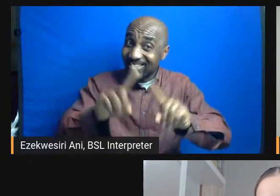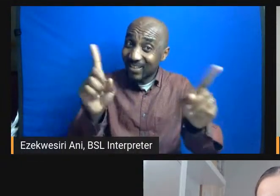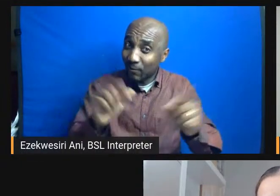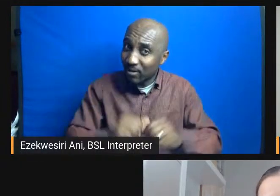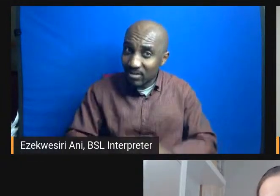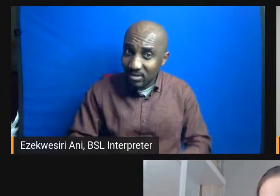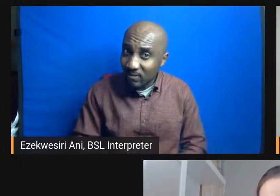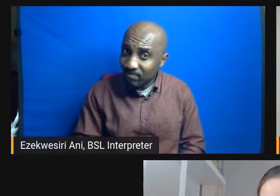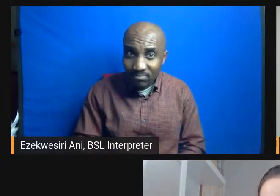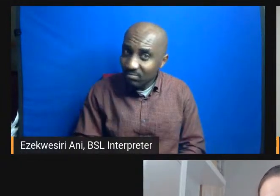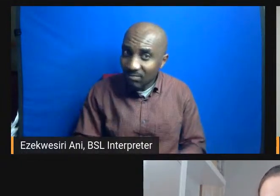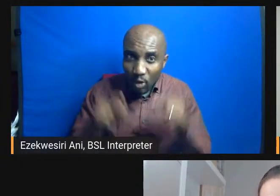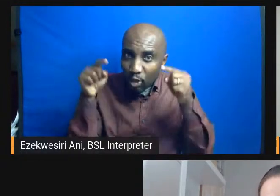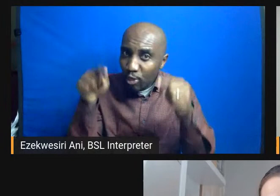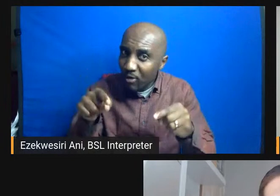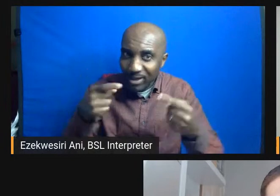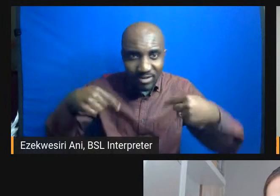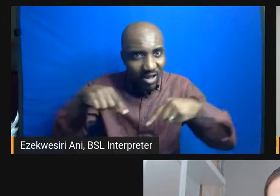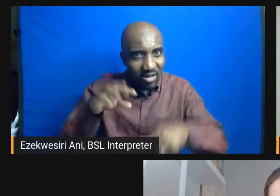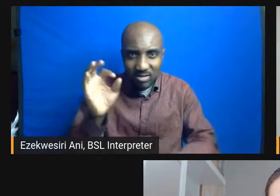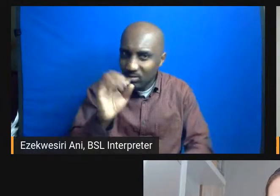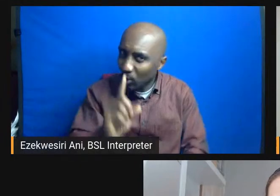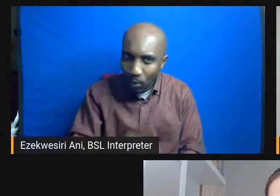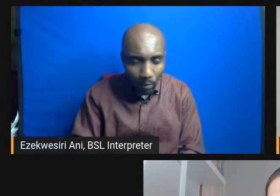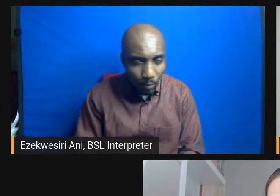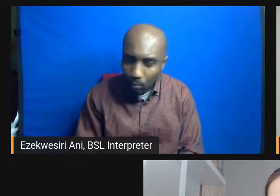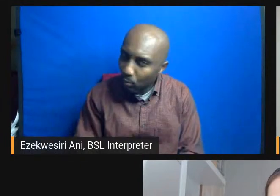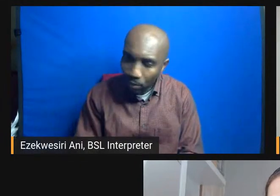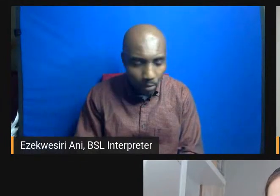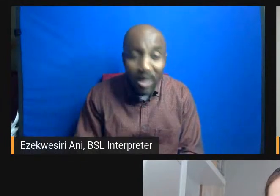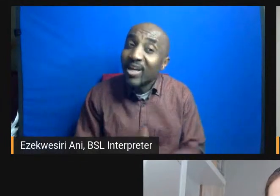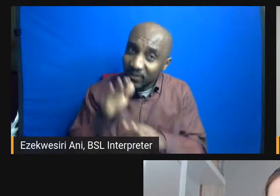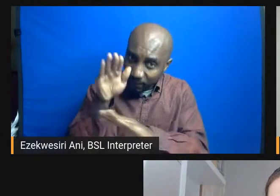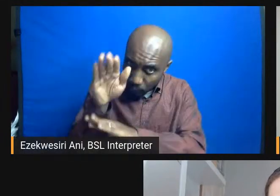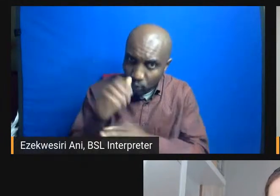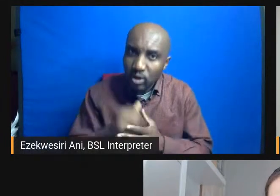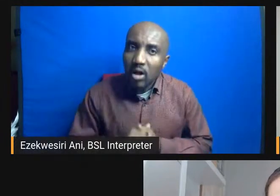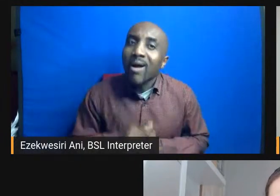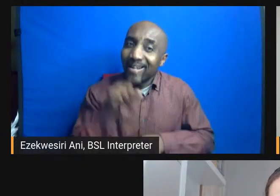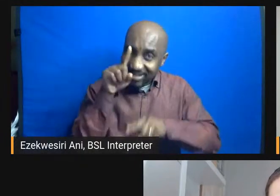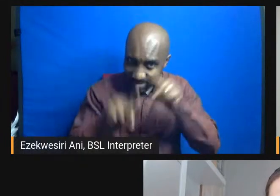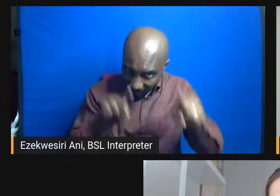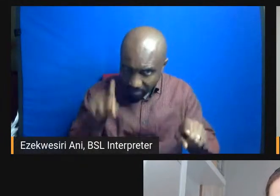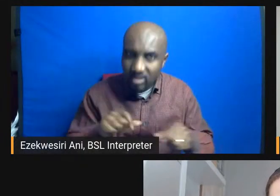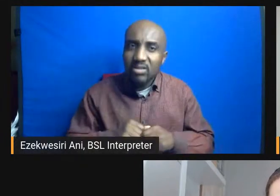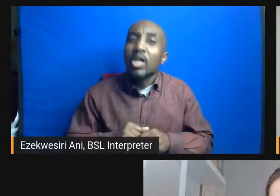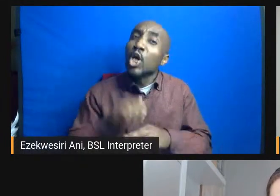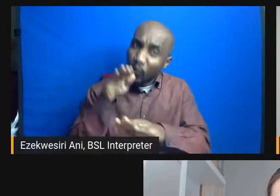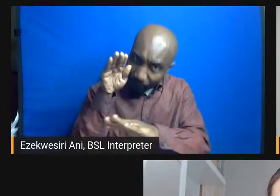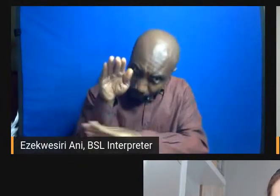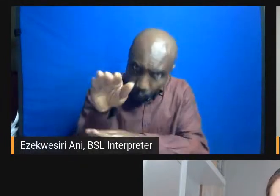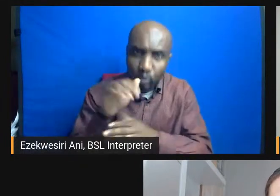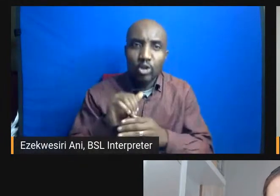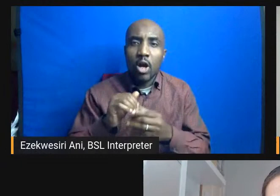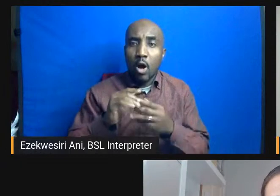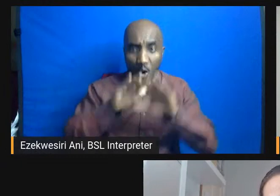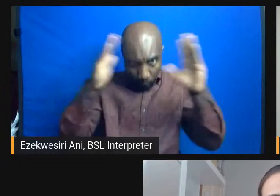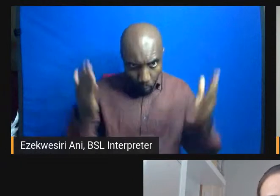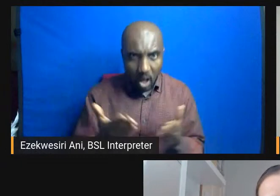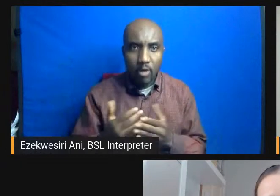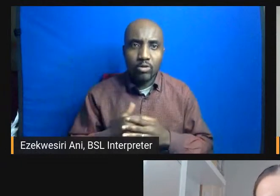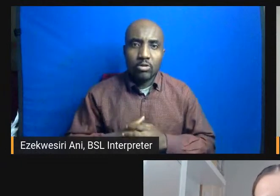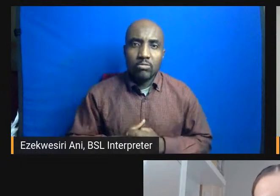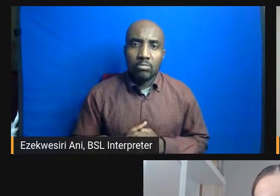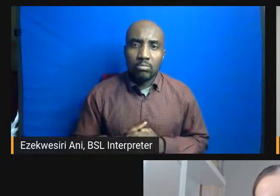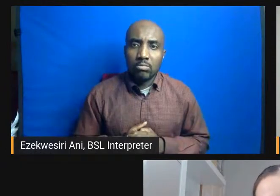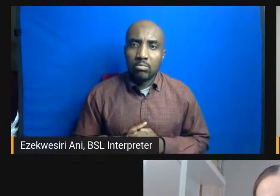a threat to us, right? It is the future. It is the future of our world,